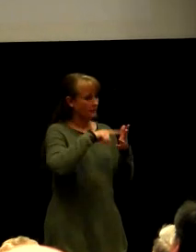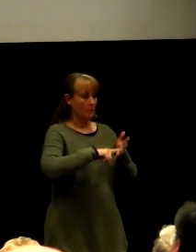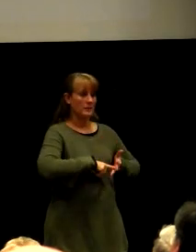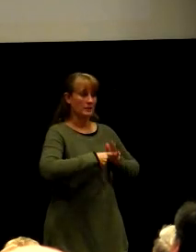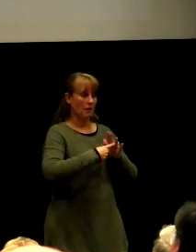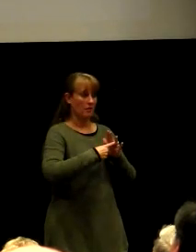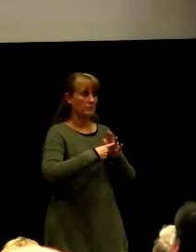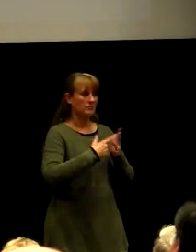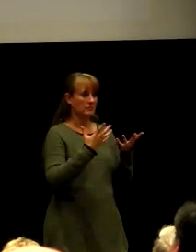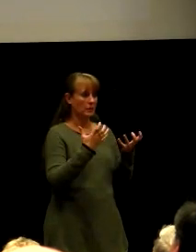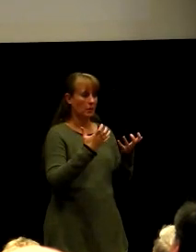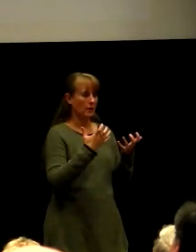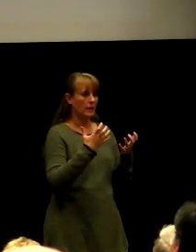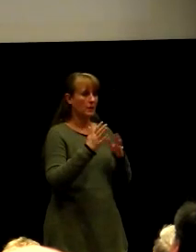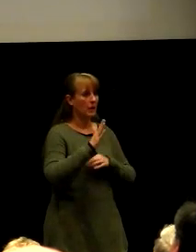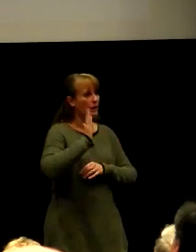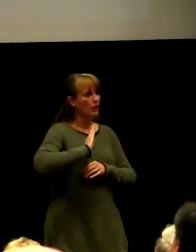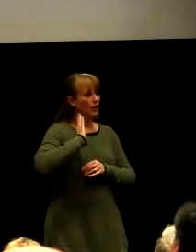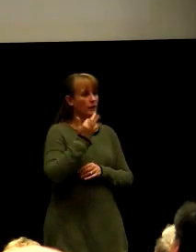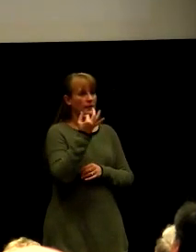start. Early in